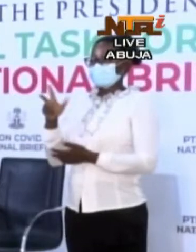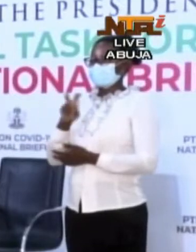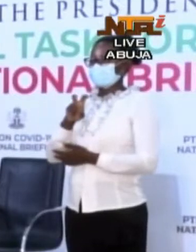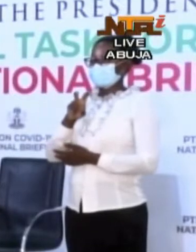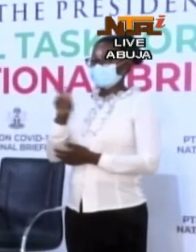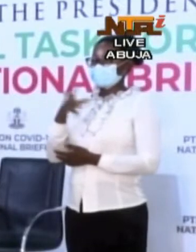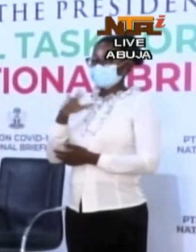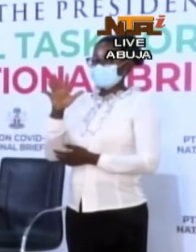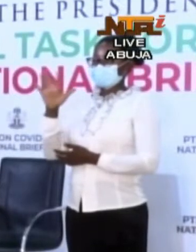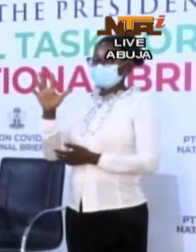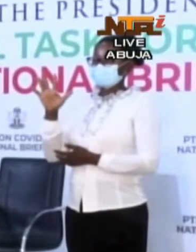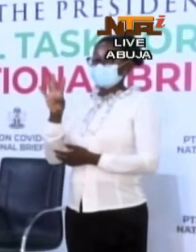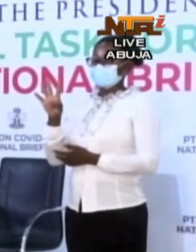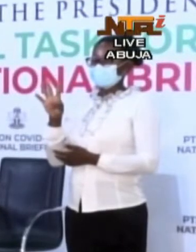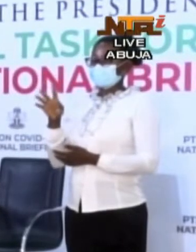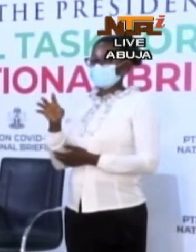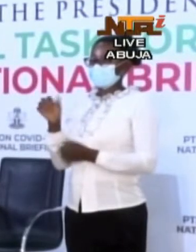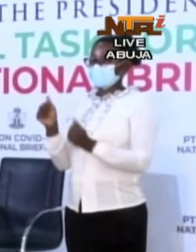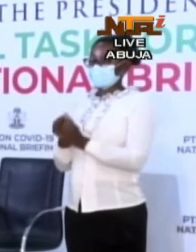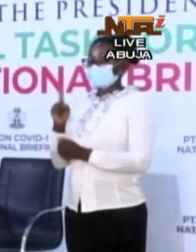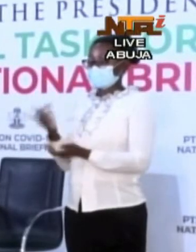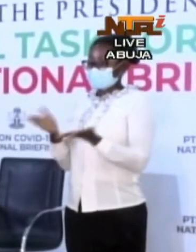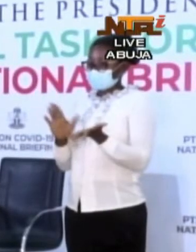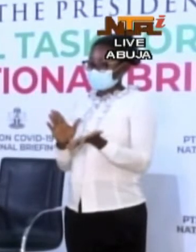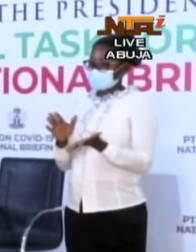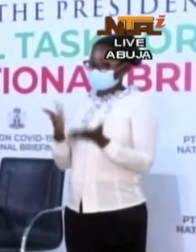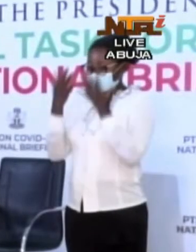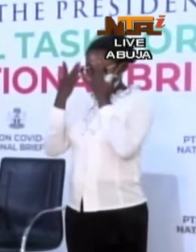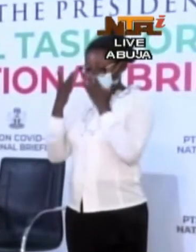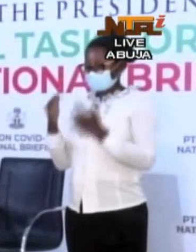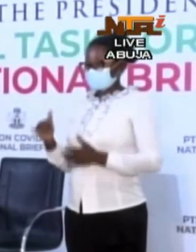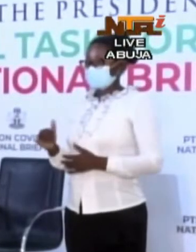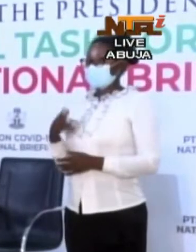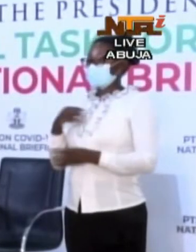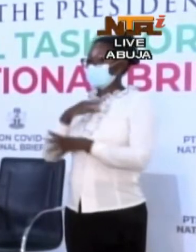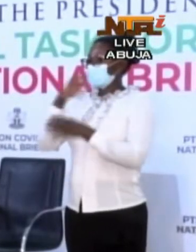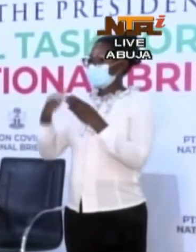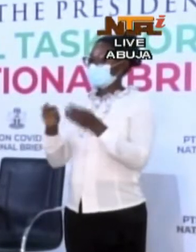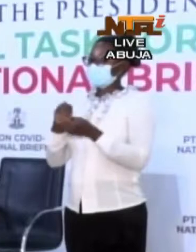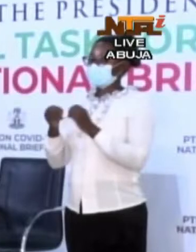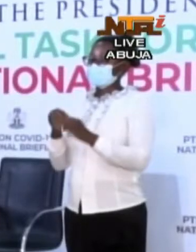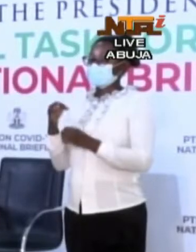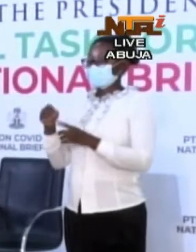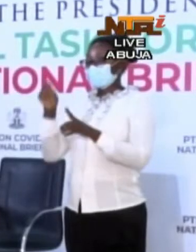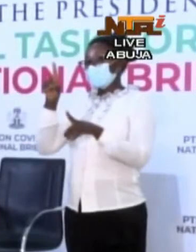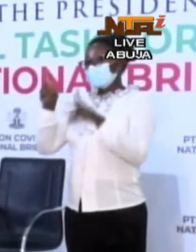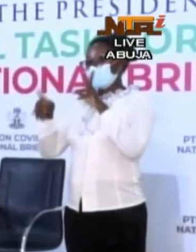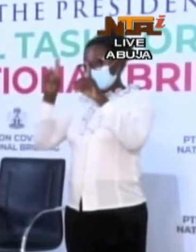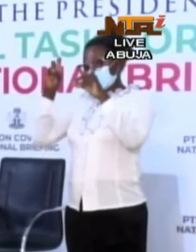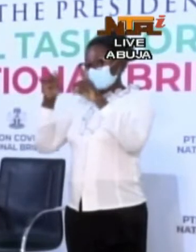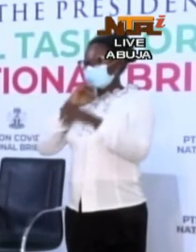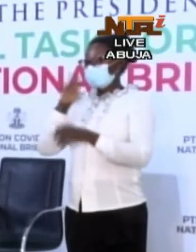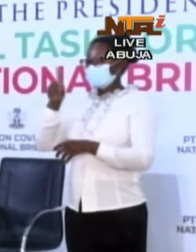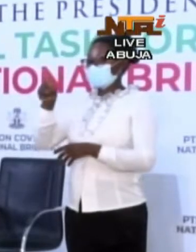1,354 with one death, unfortunately. The total number of cases tested is